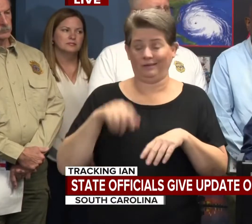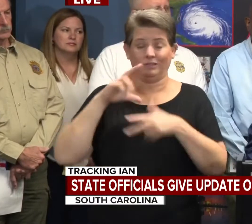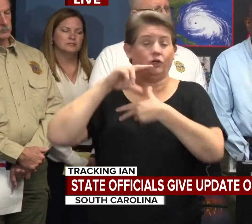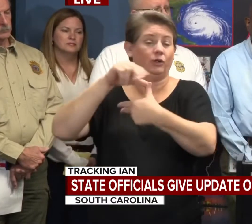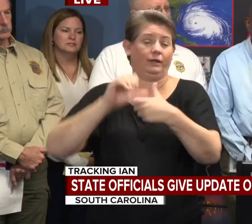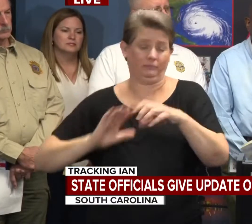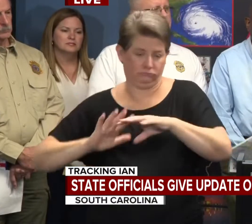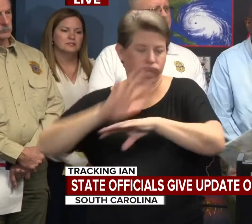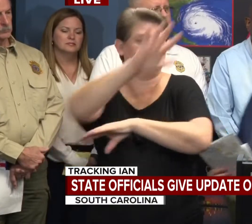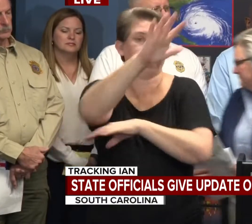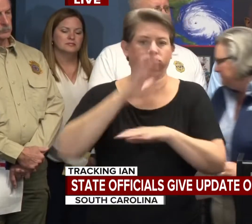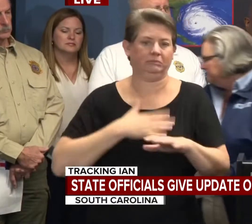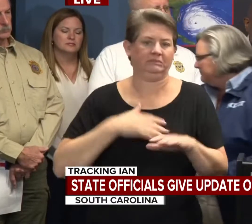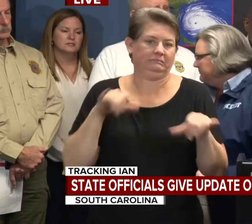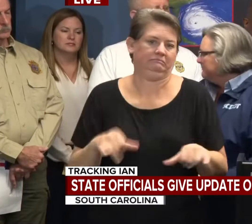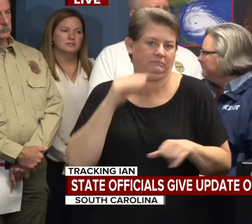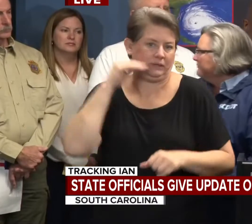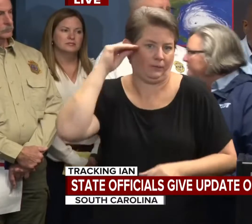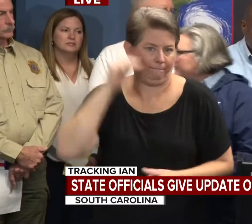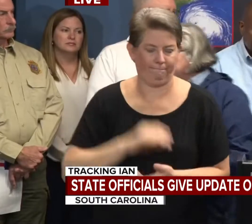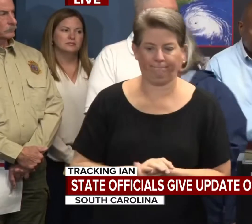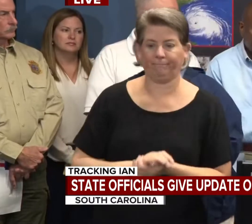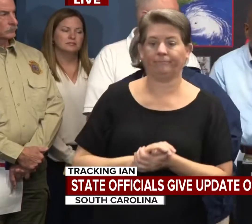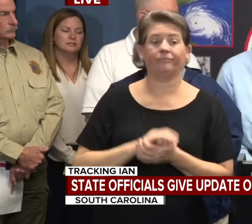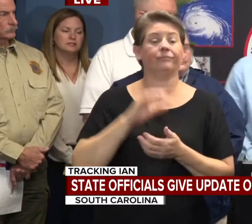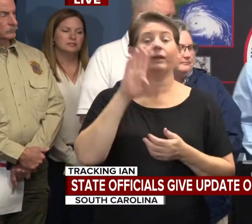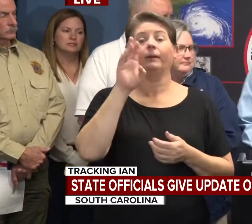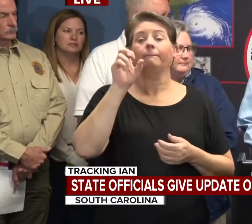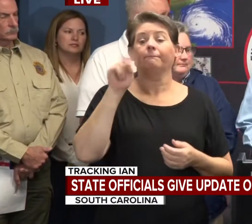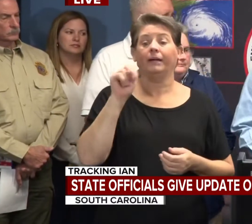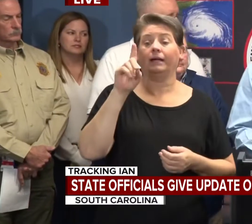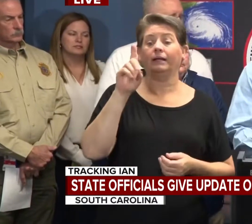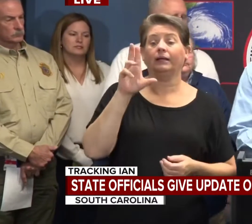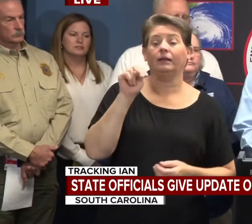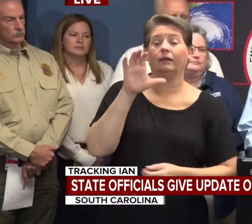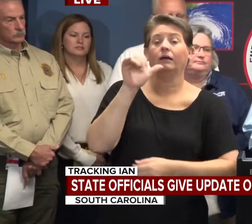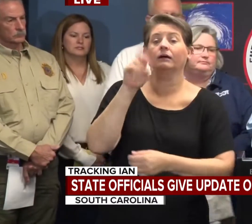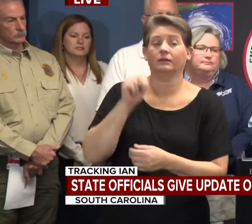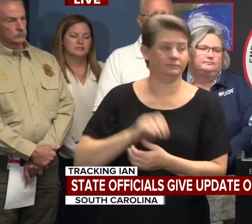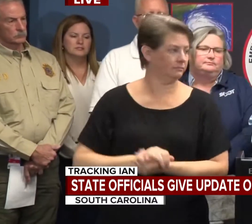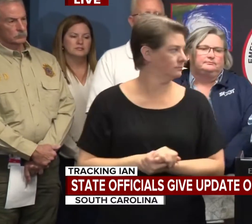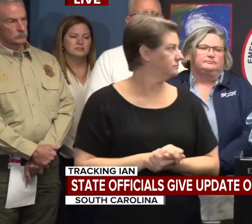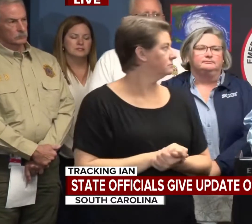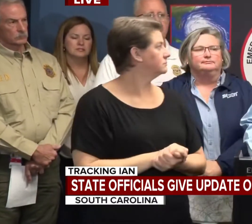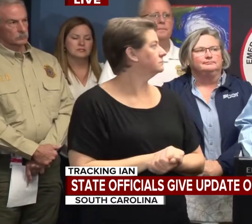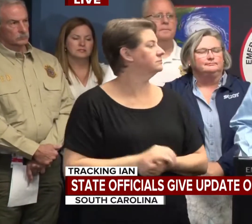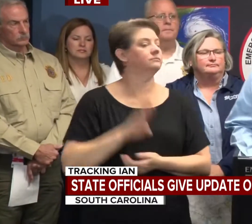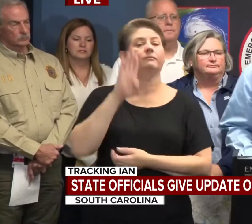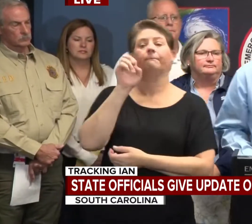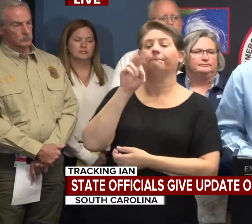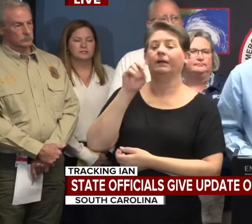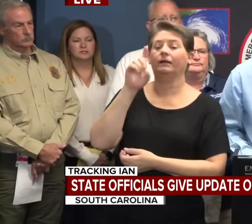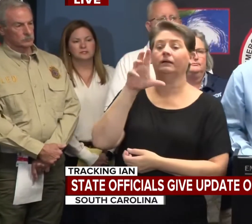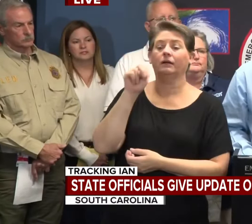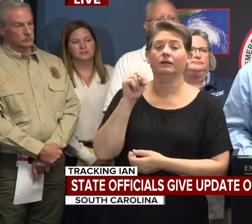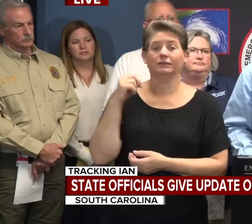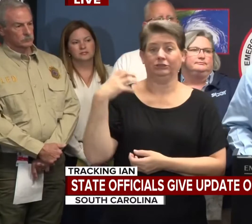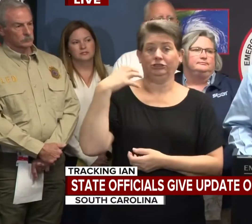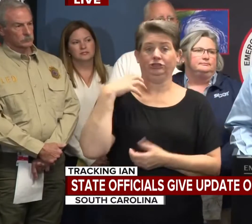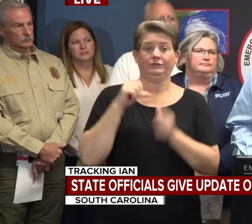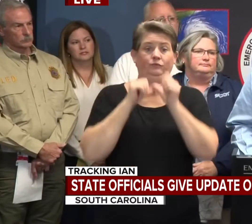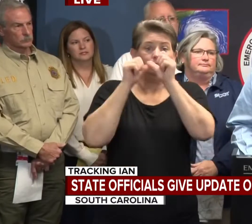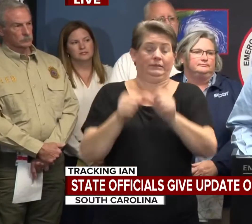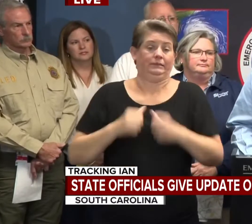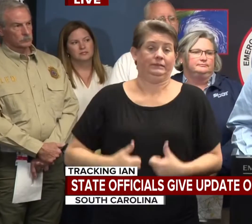report. Thank you. Thank you, ma'am. Director Ben Duncan. Thank you, Governor. Ben Duncan, Chief Resilience Officer, South